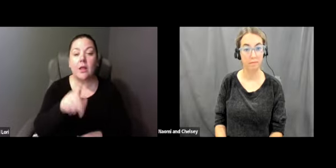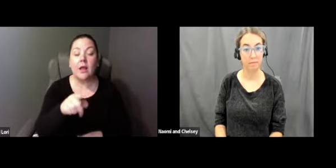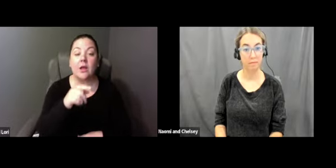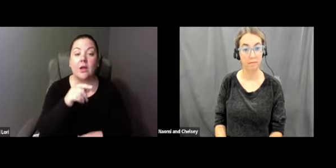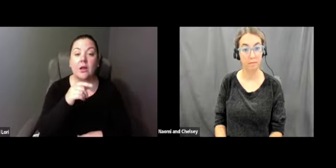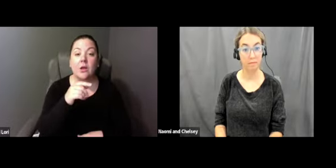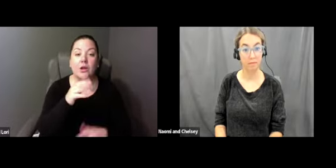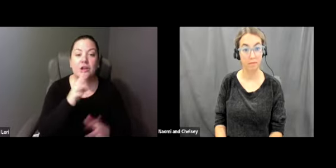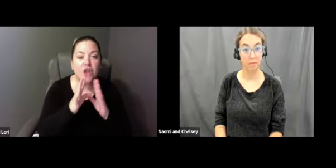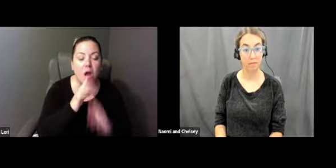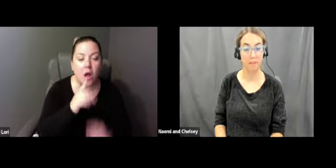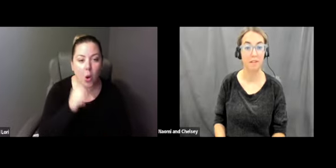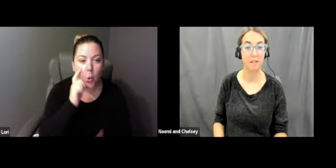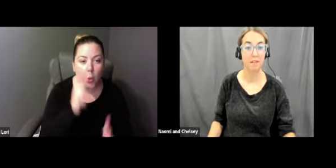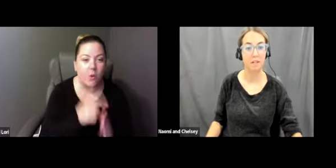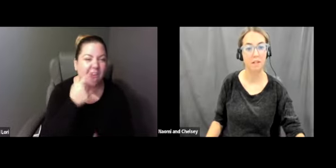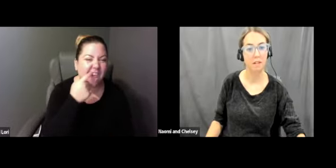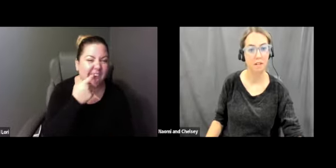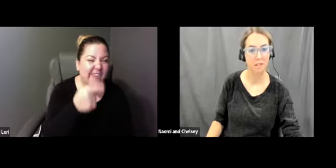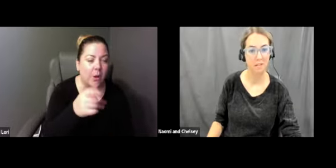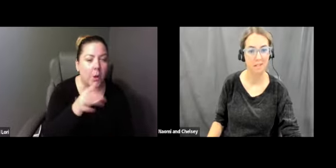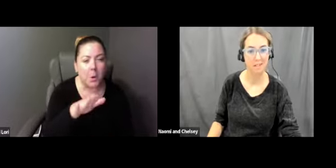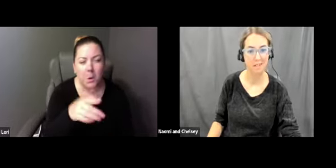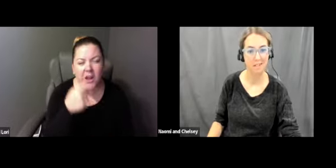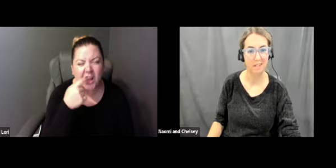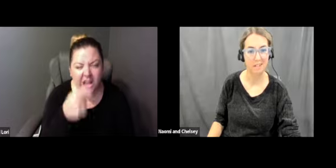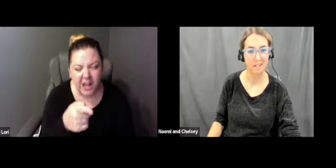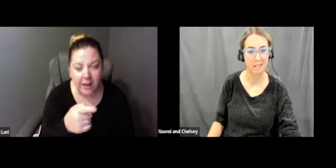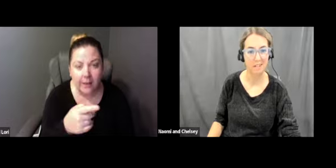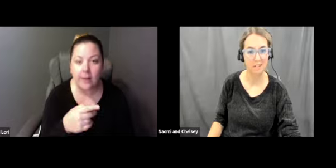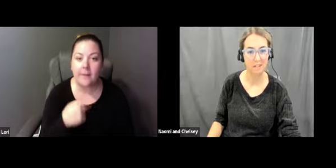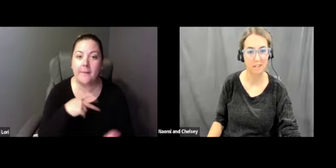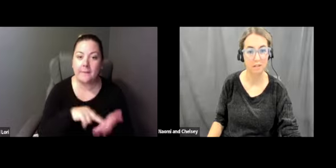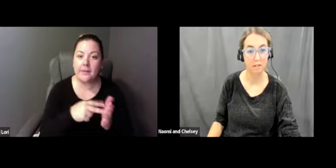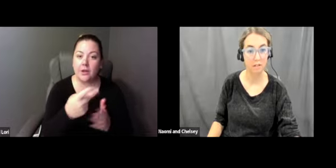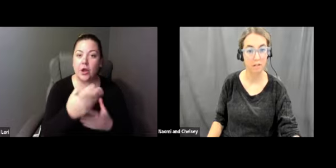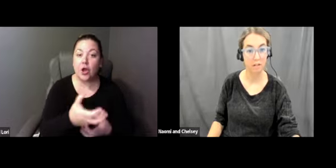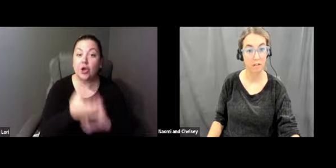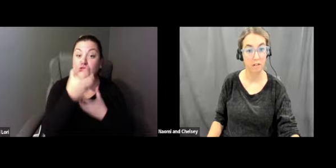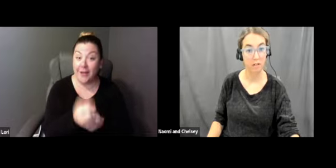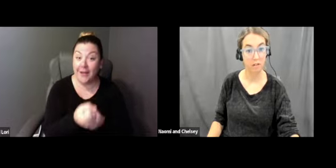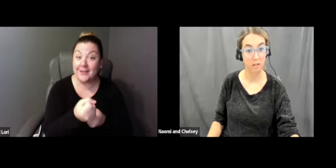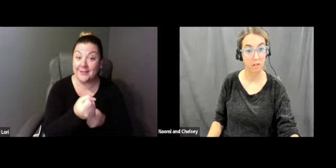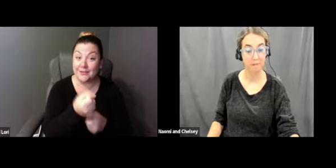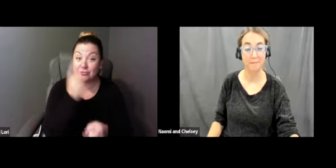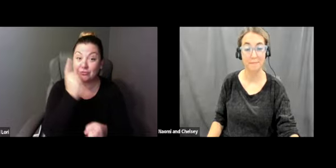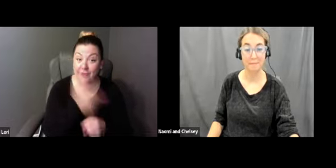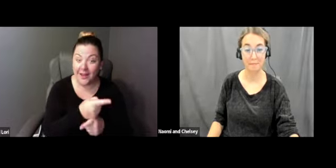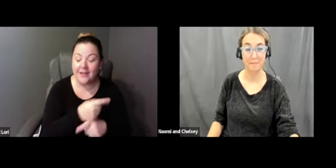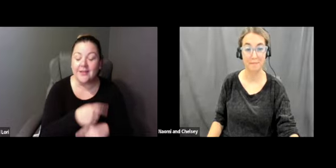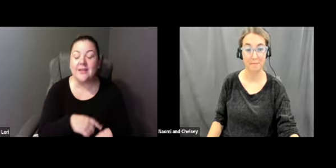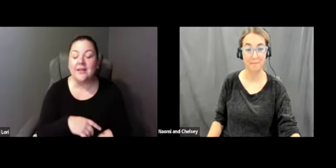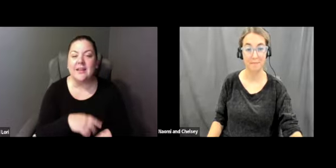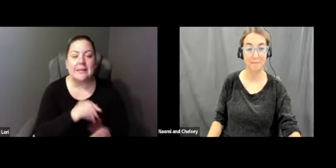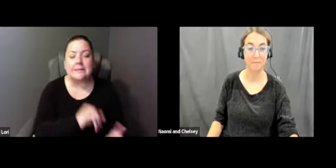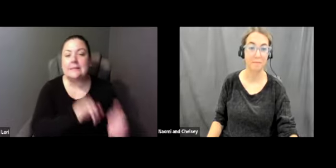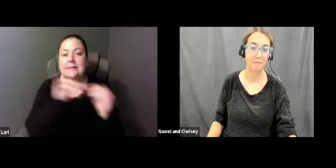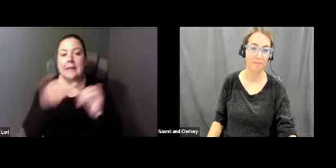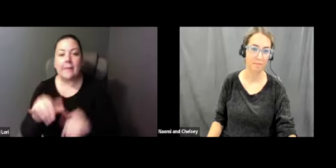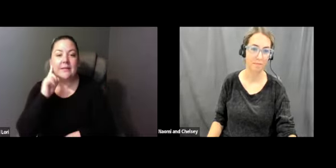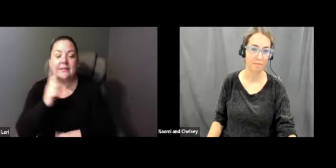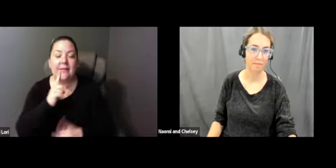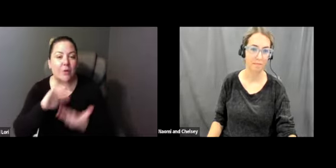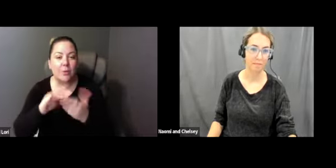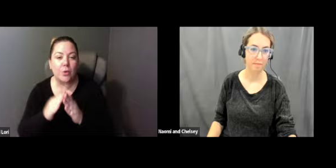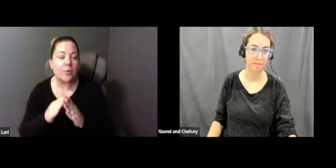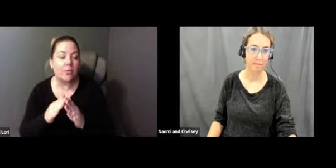right? Because it's like trust building. In the deaf community, it's that, but like amplified, right? And so nothing is held secret and nothing